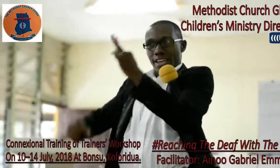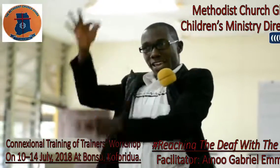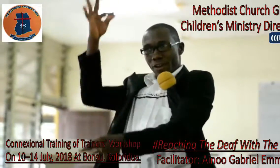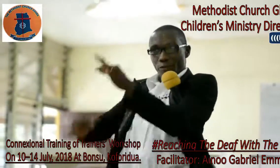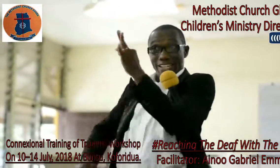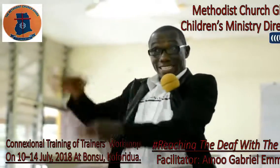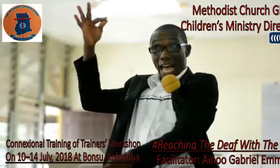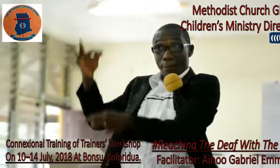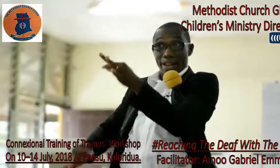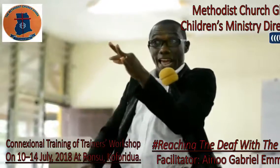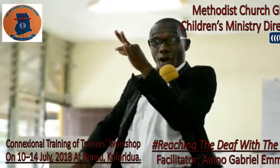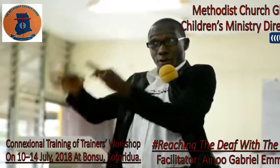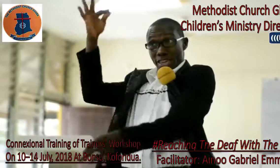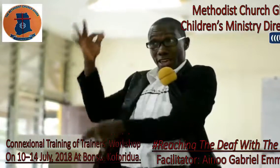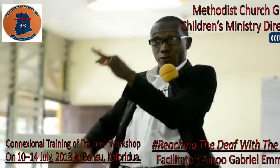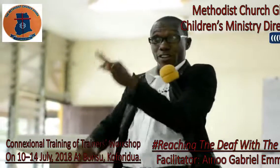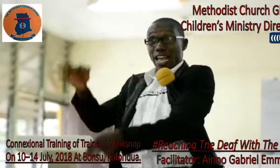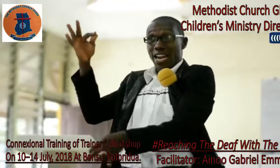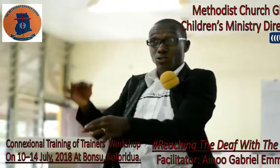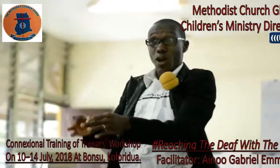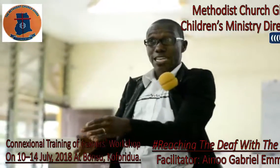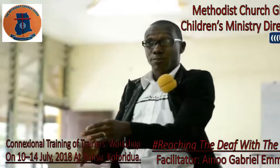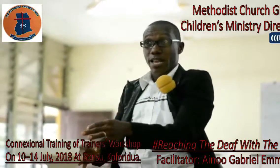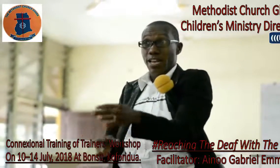if. It is up and down. If. Then let's go to explain.